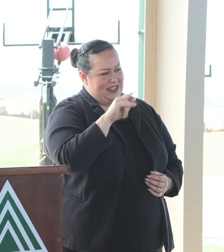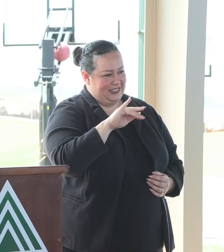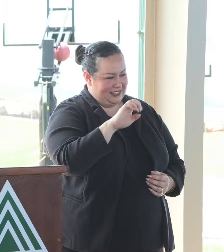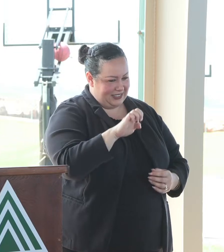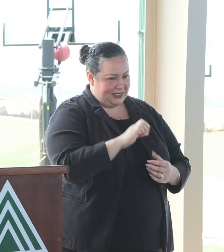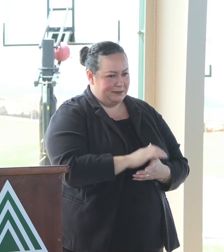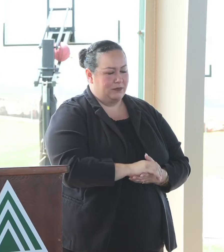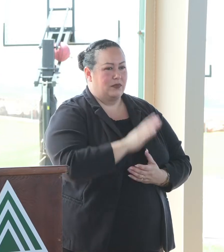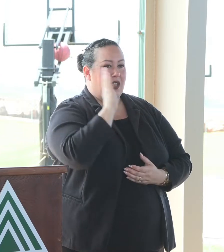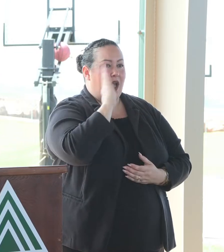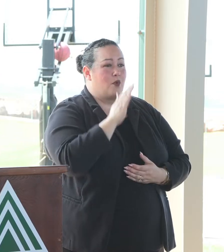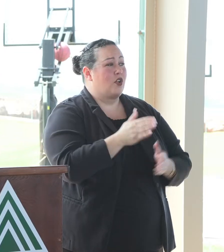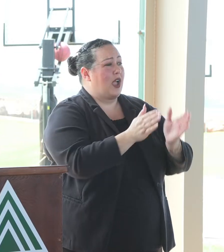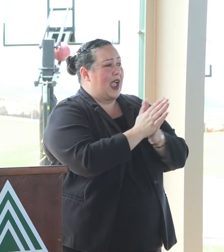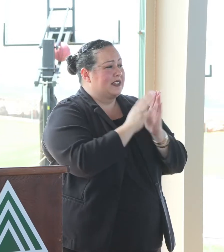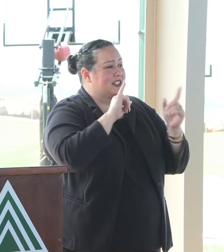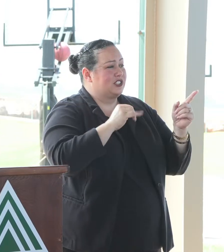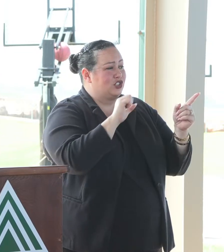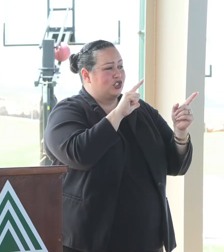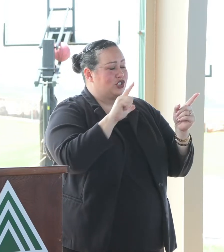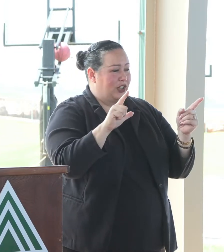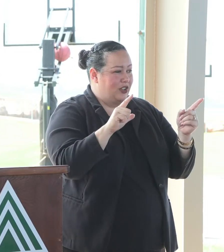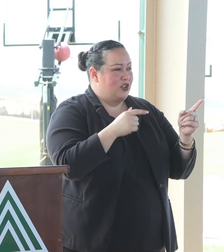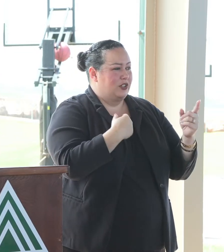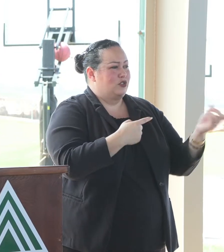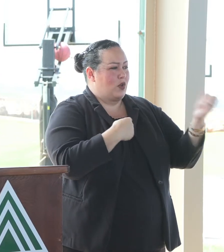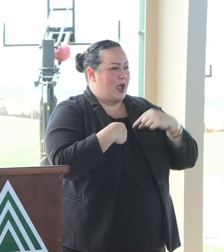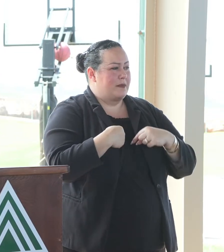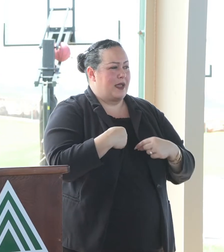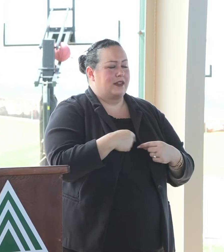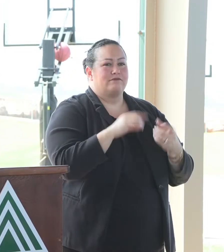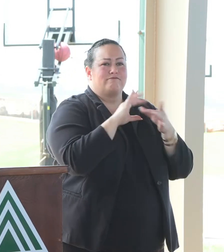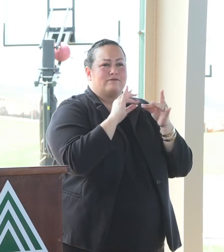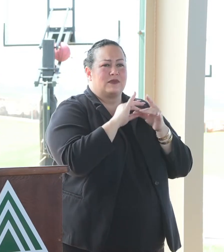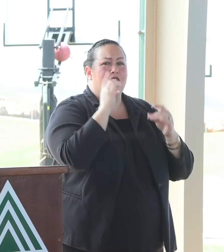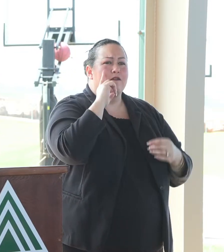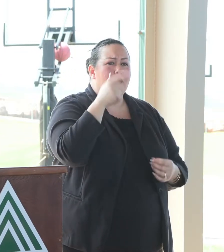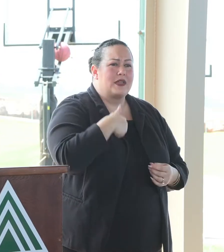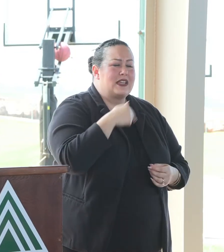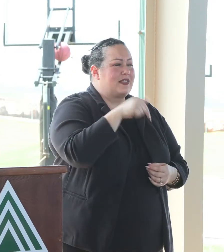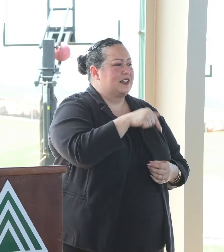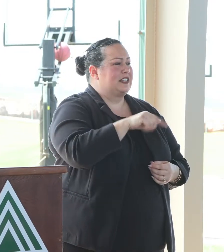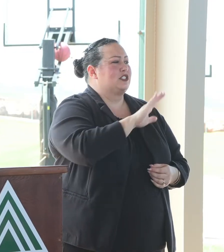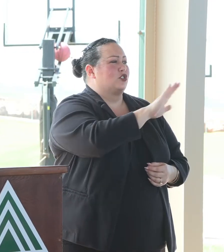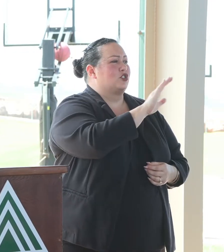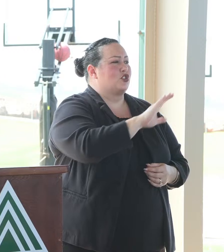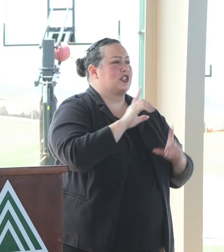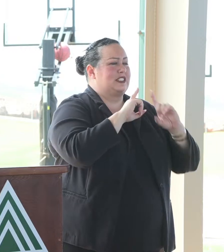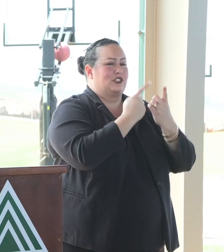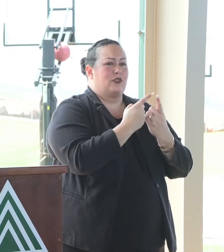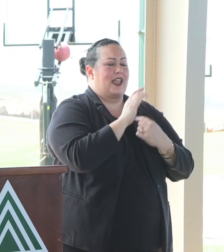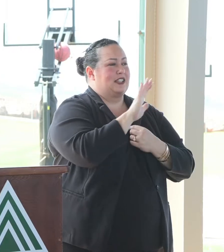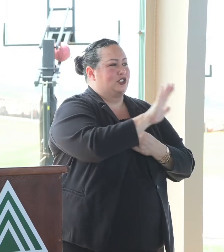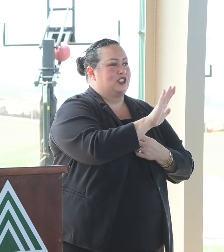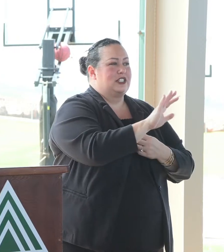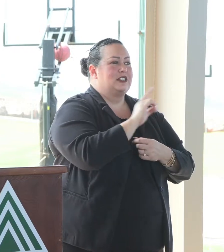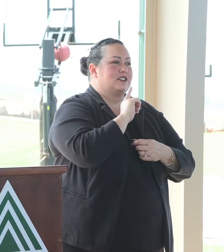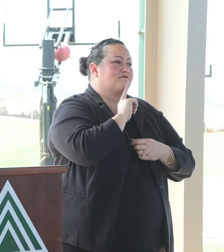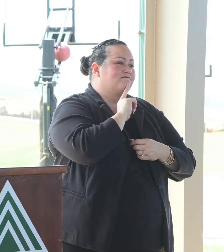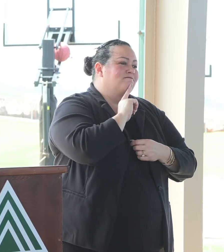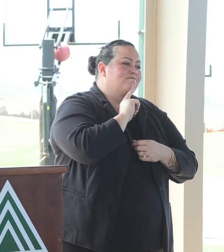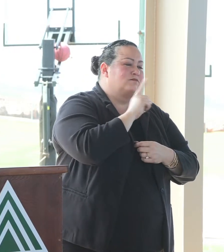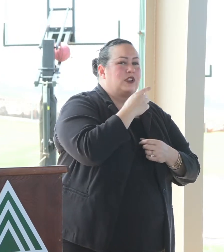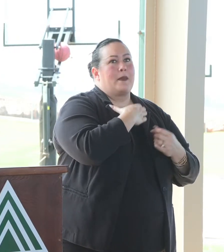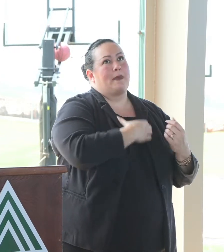going to humbly ask Jill Tokuda, my old colleague from the Senate, to come out and say a few words. This is her congressional district, and she is just so passionate about